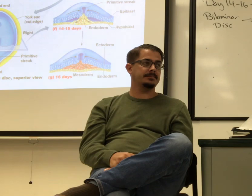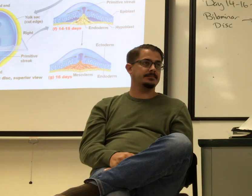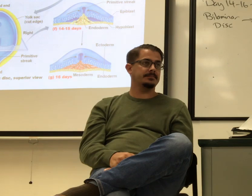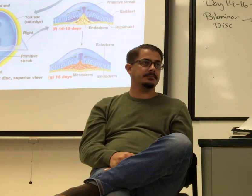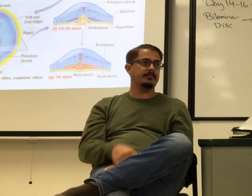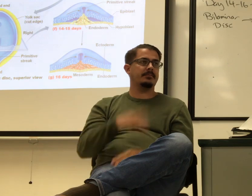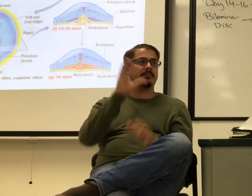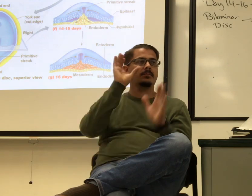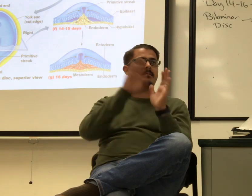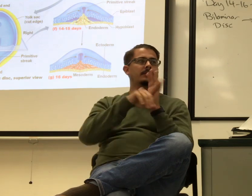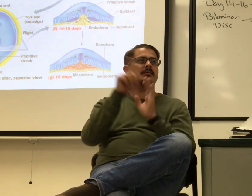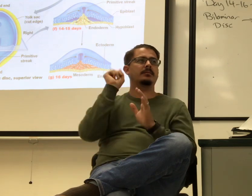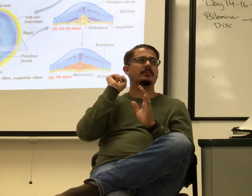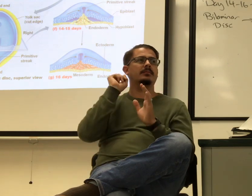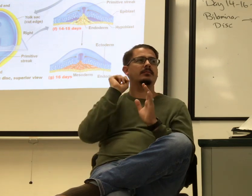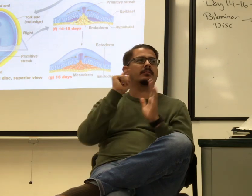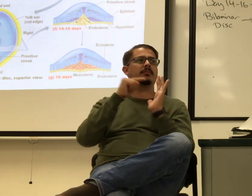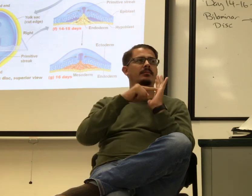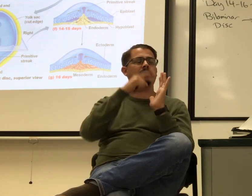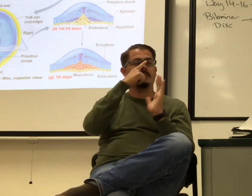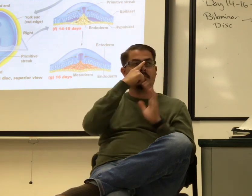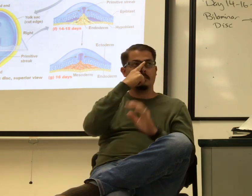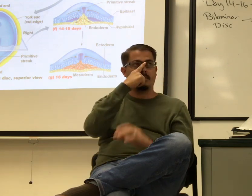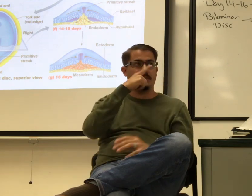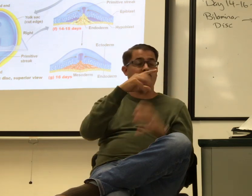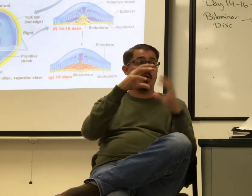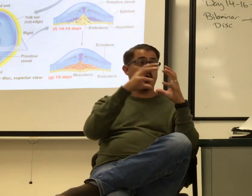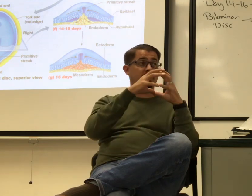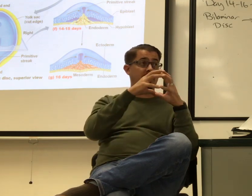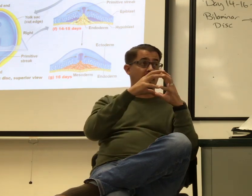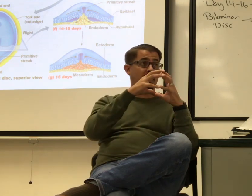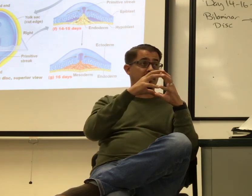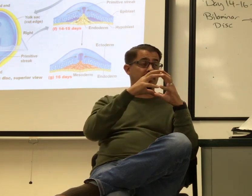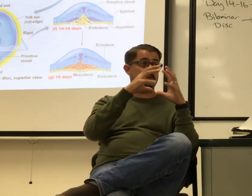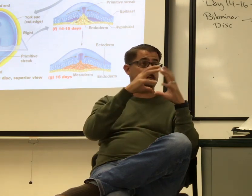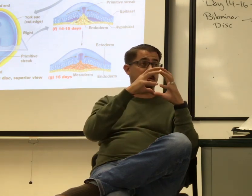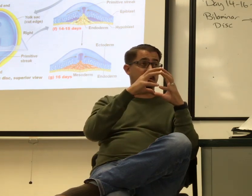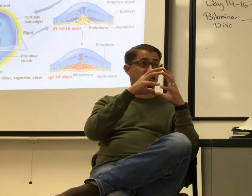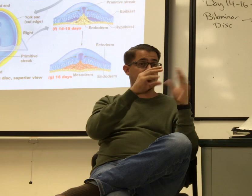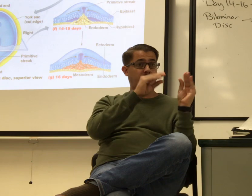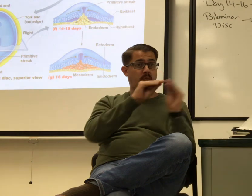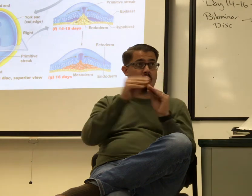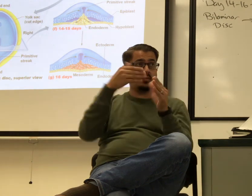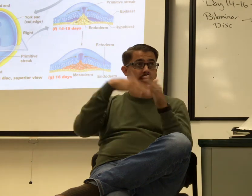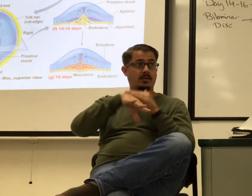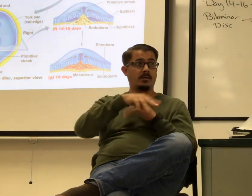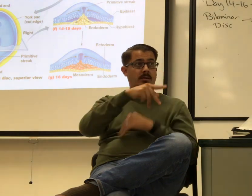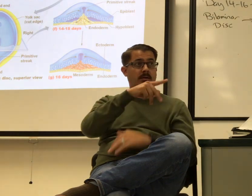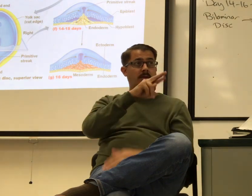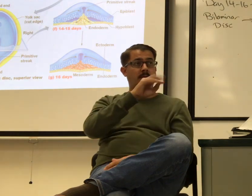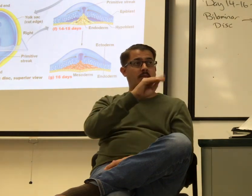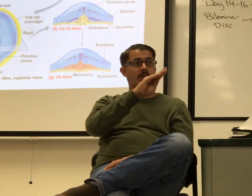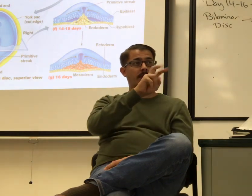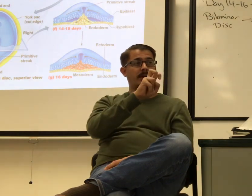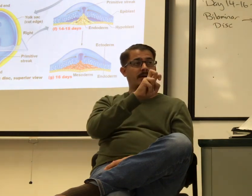What the picture is showing you is when those cells dive in to the primitive streak,